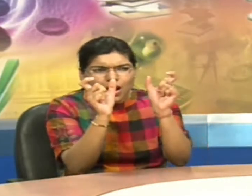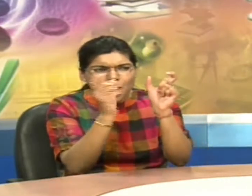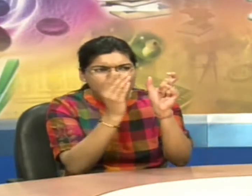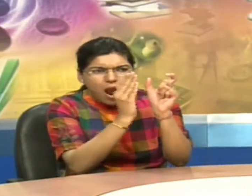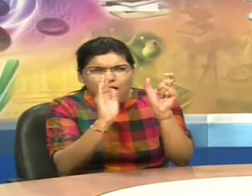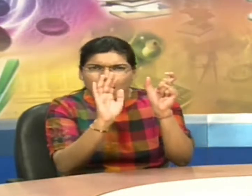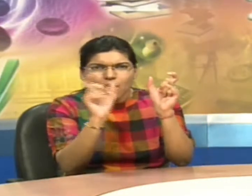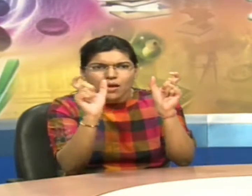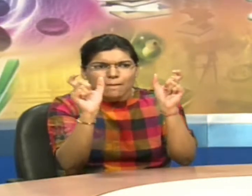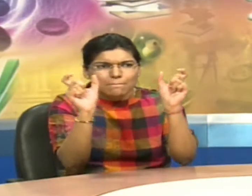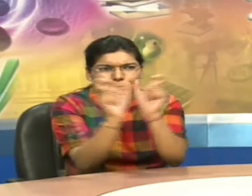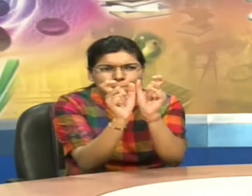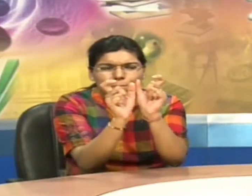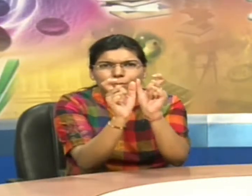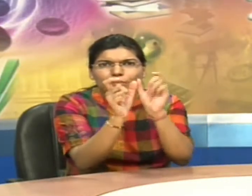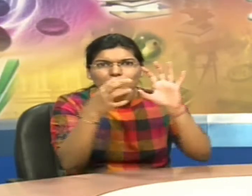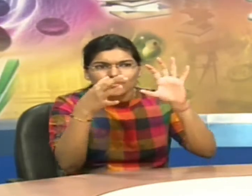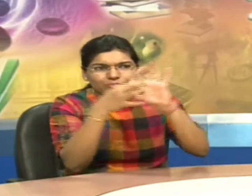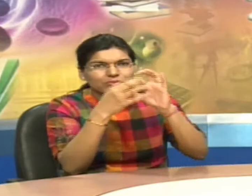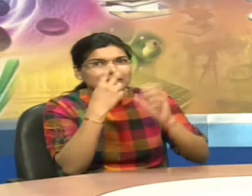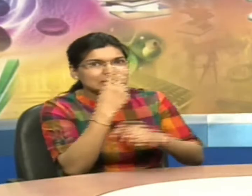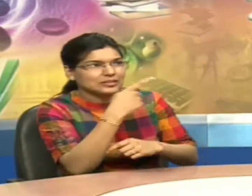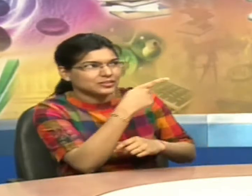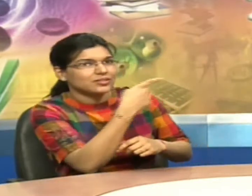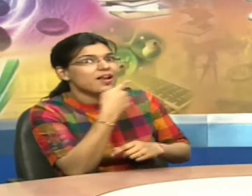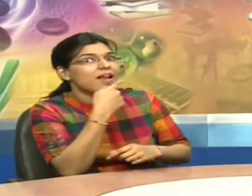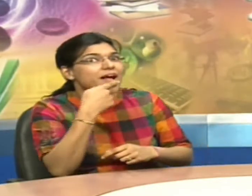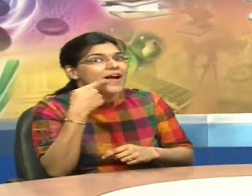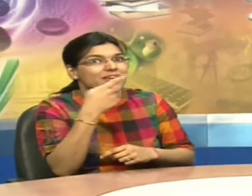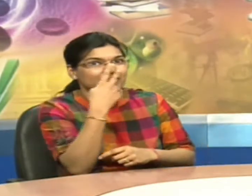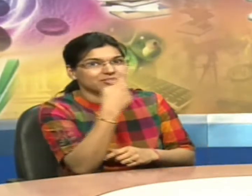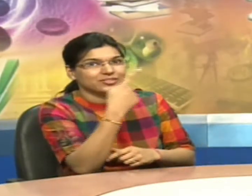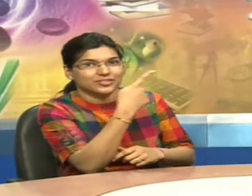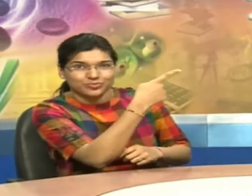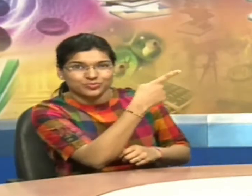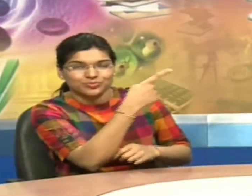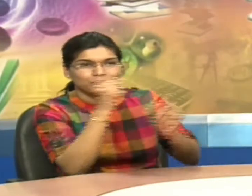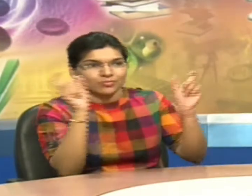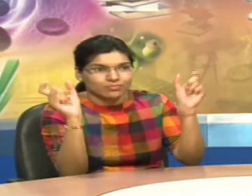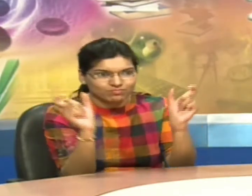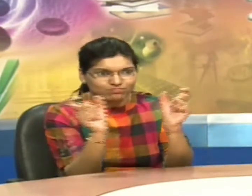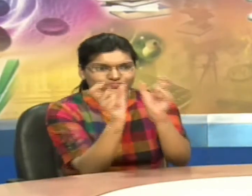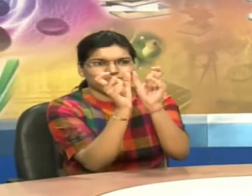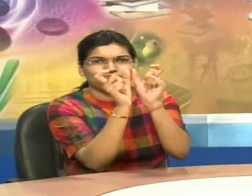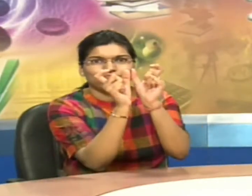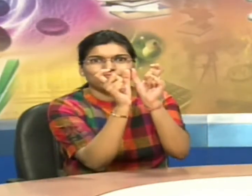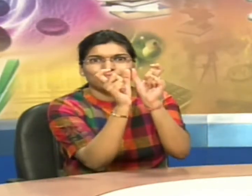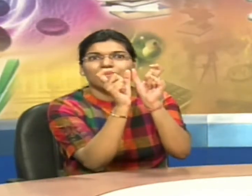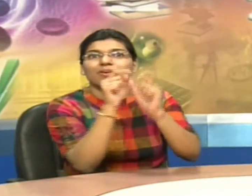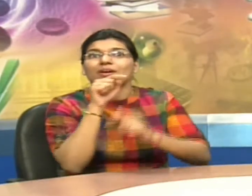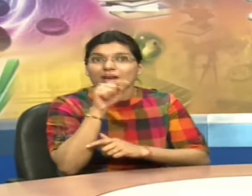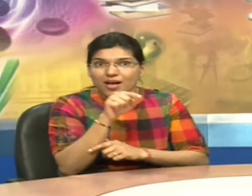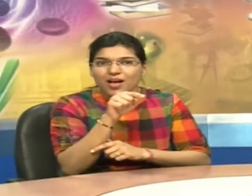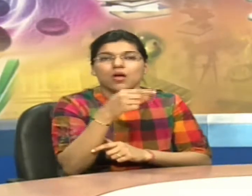As you can see, there are two different words, but when we combine them together, they